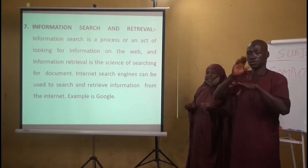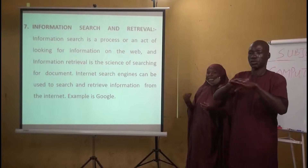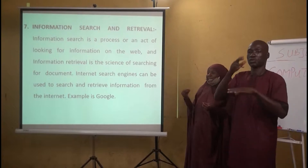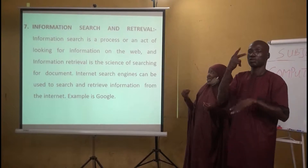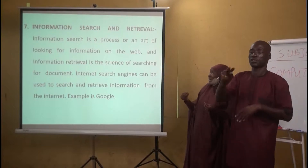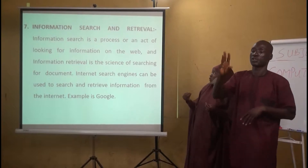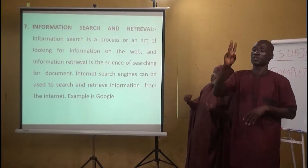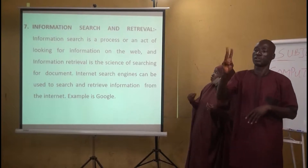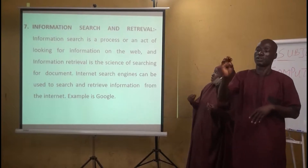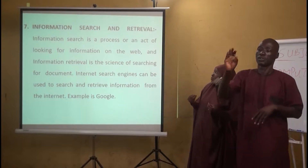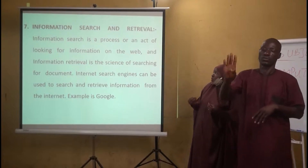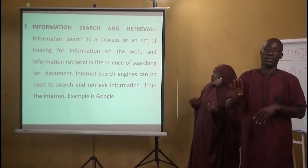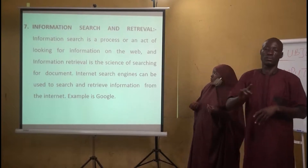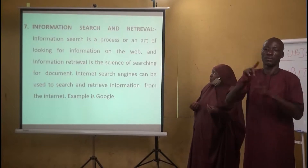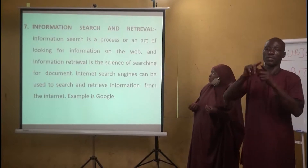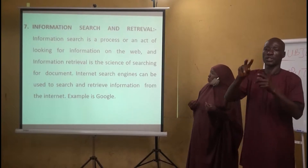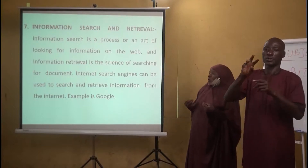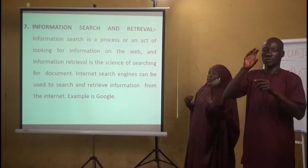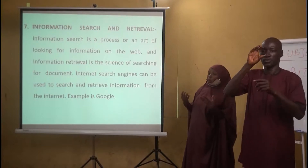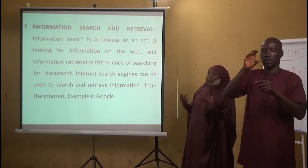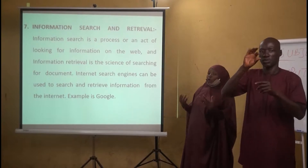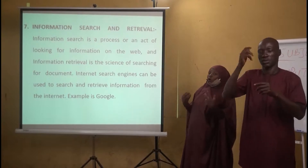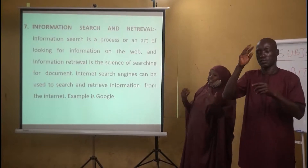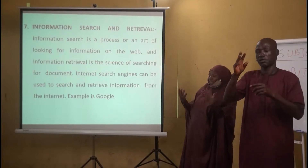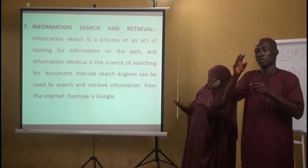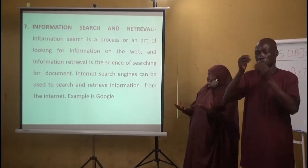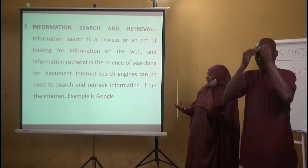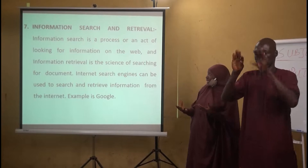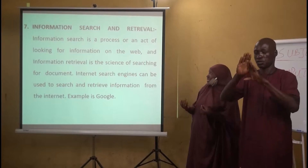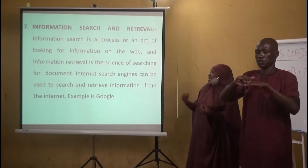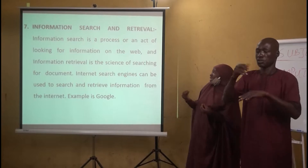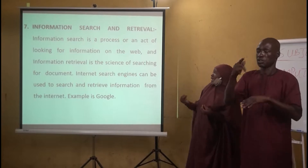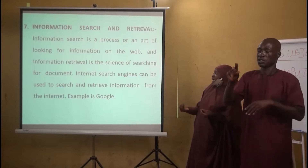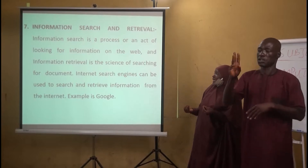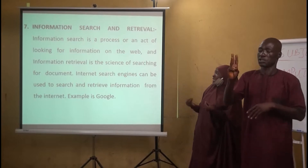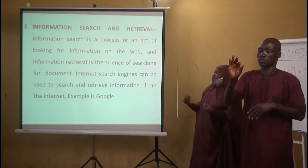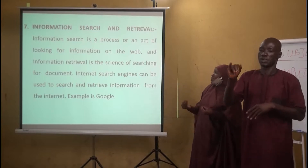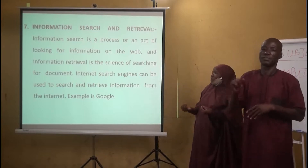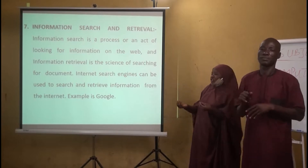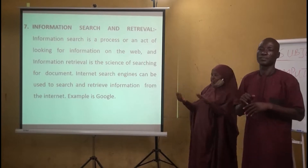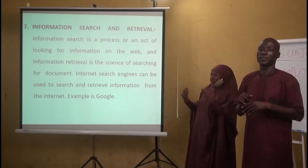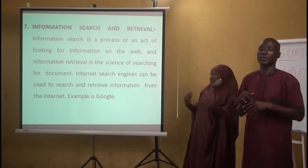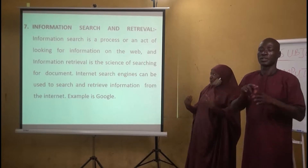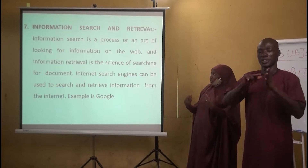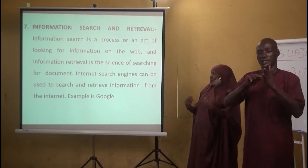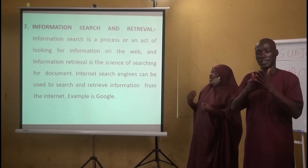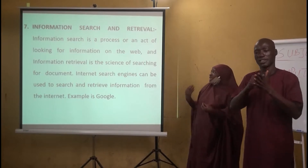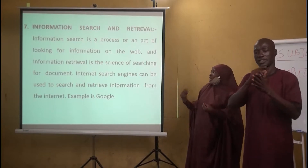That's an act of looking for information on the web or on the internet. And information retrieval is